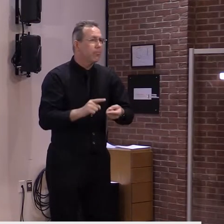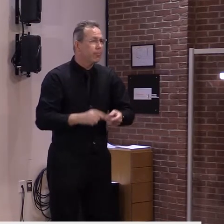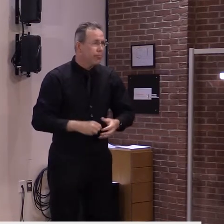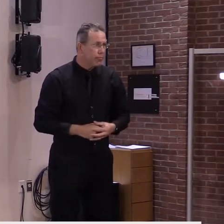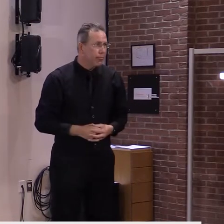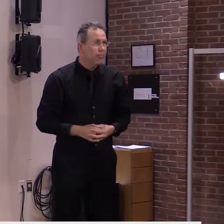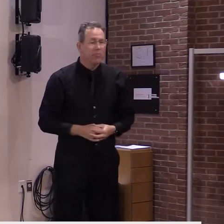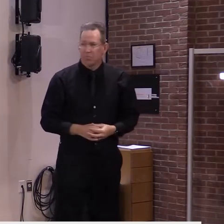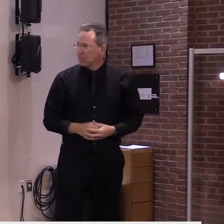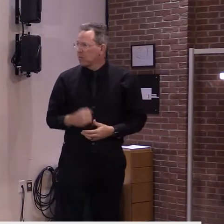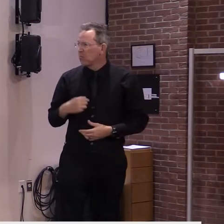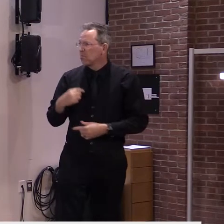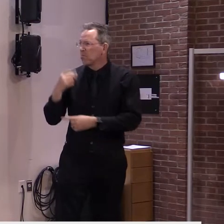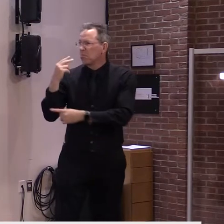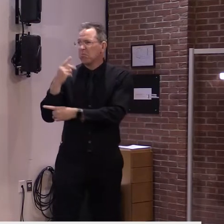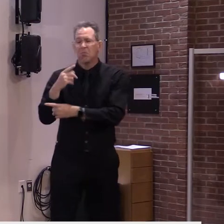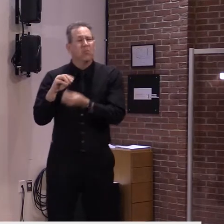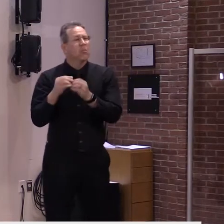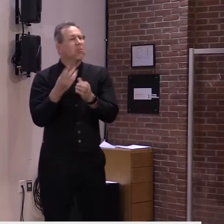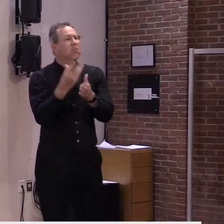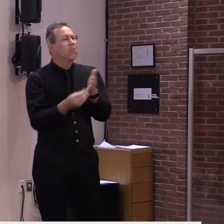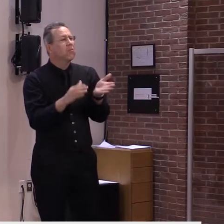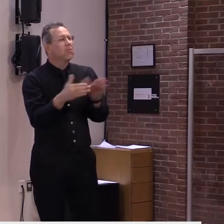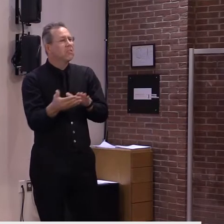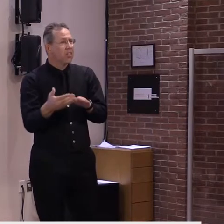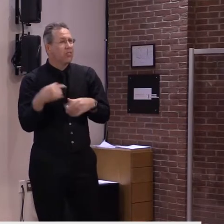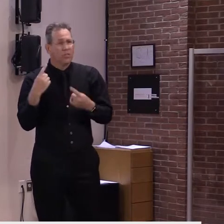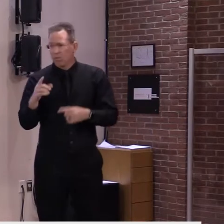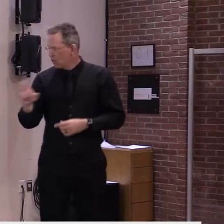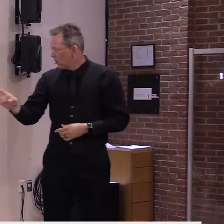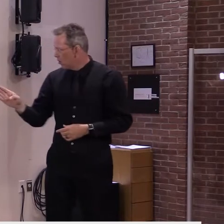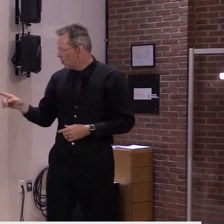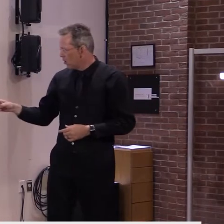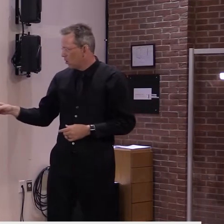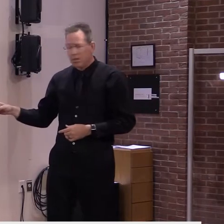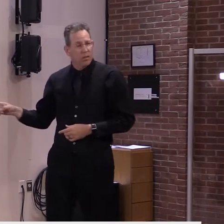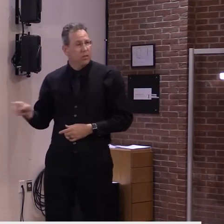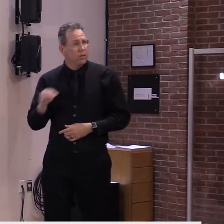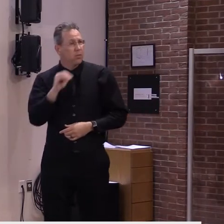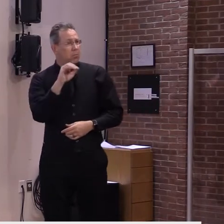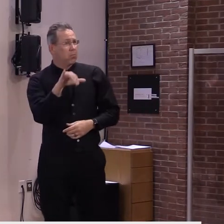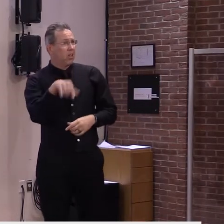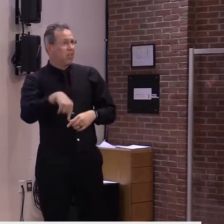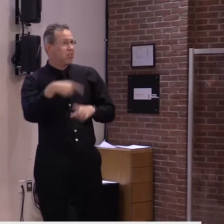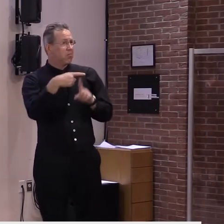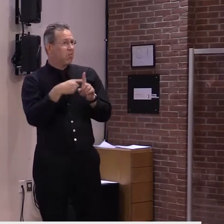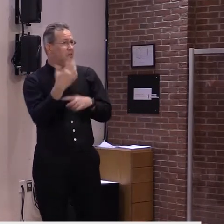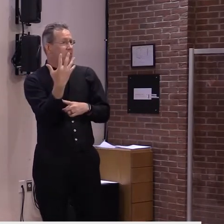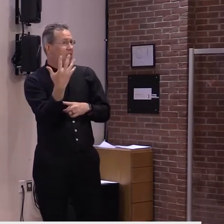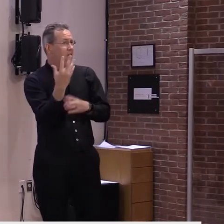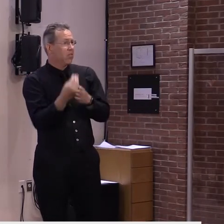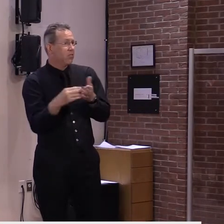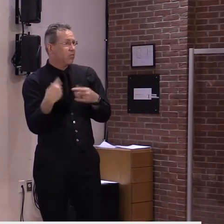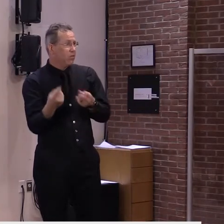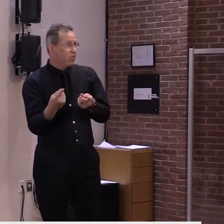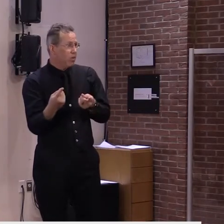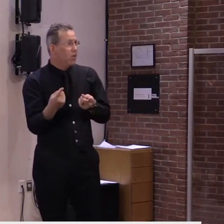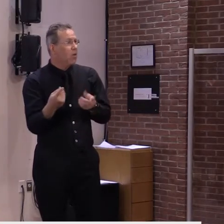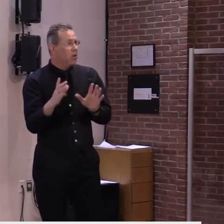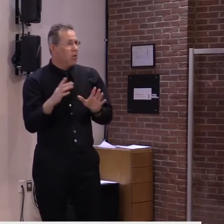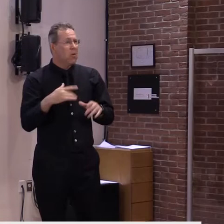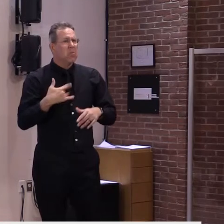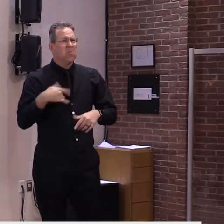Similarly, Vermont's COVID-19 fatality rate remains low, and we continue to forecast that May will have the fewest